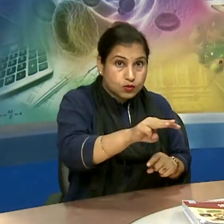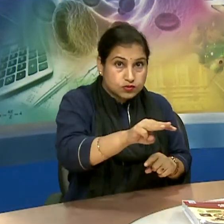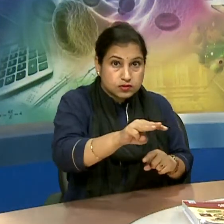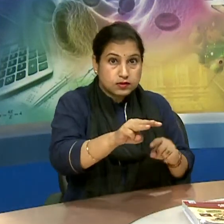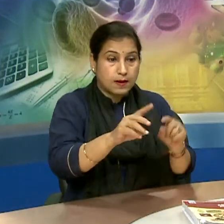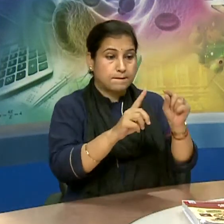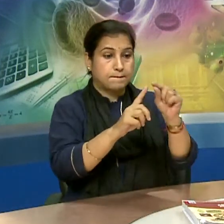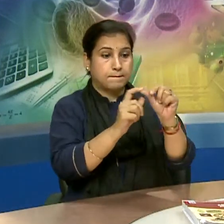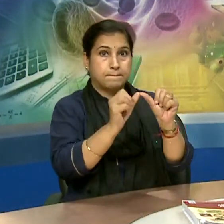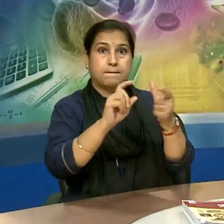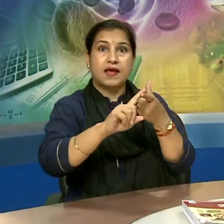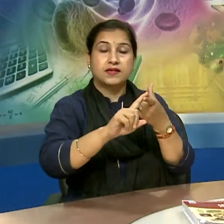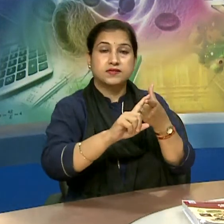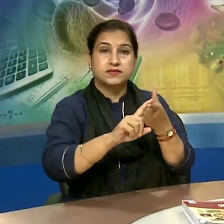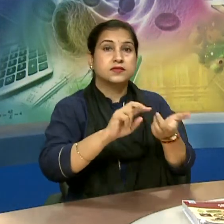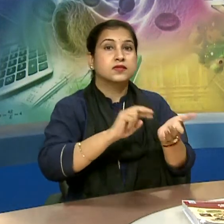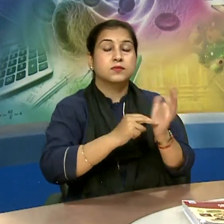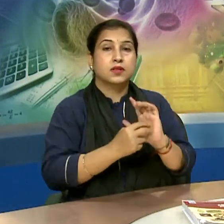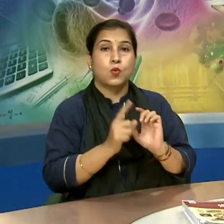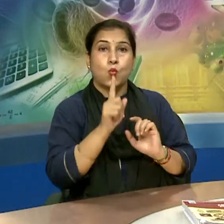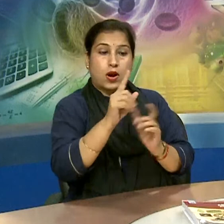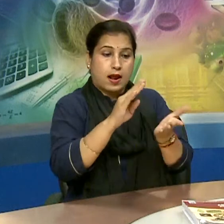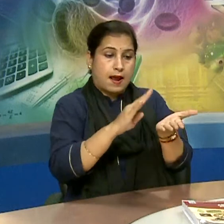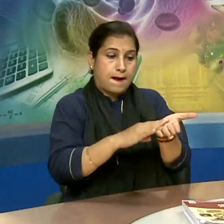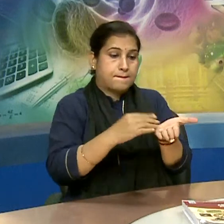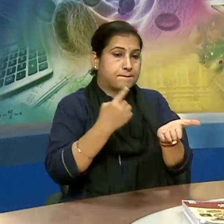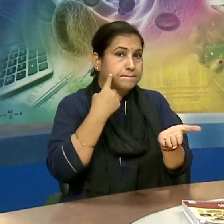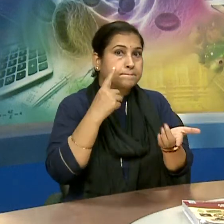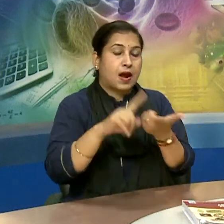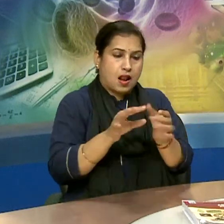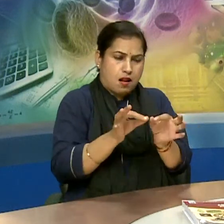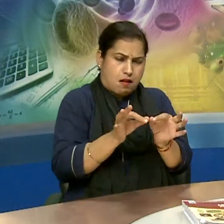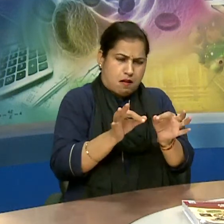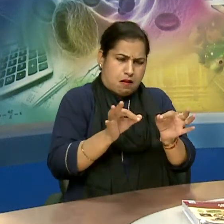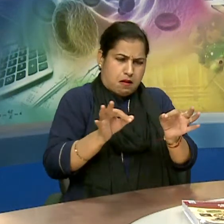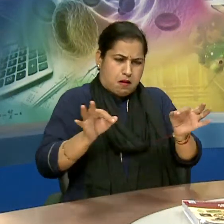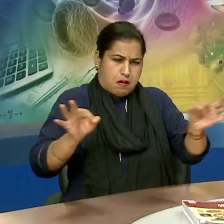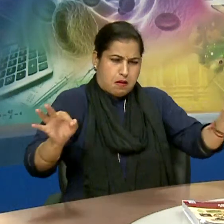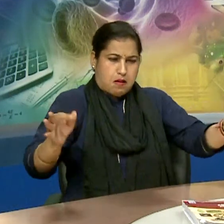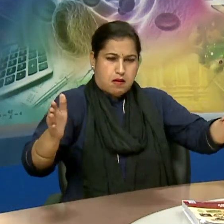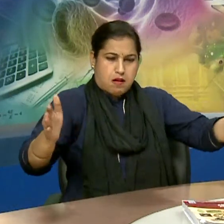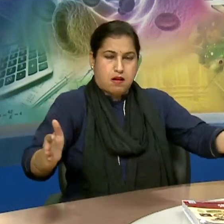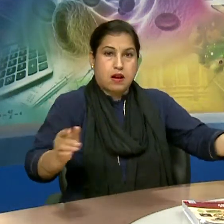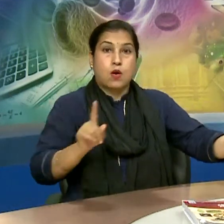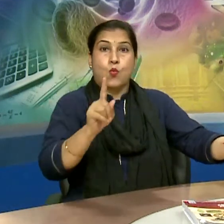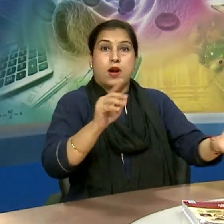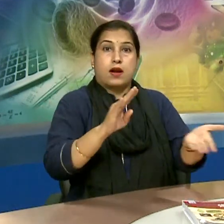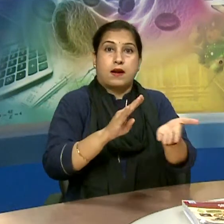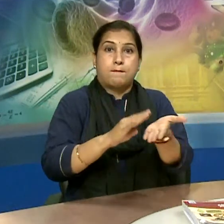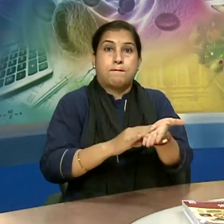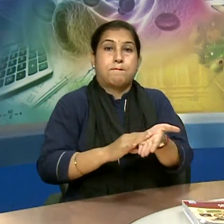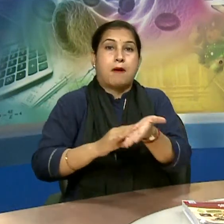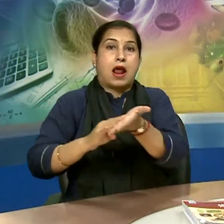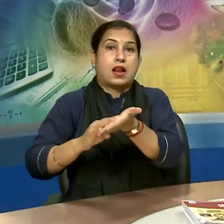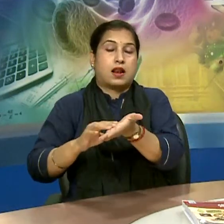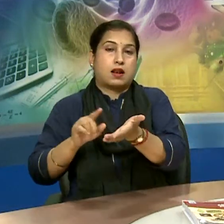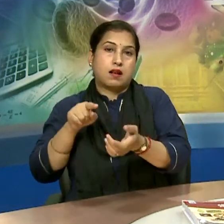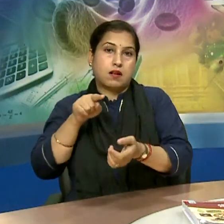1000 pace is equal to 1 mile.